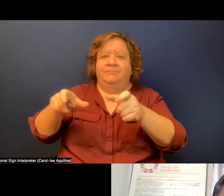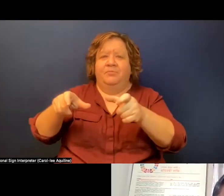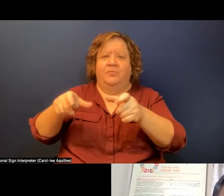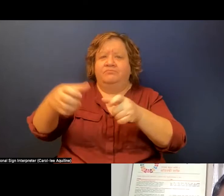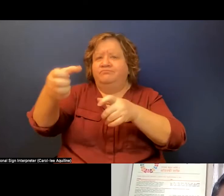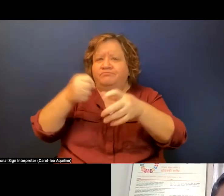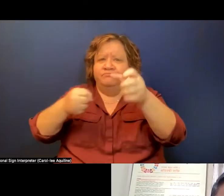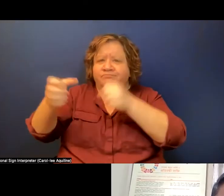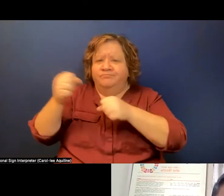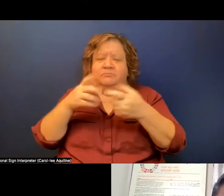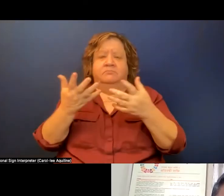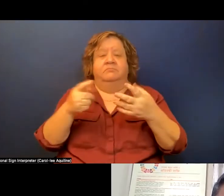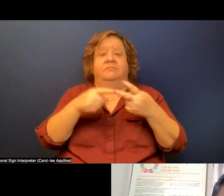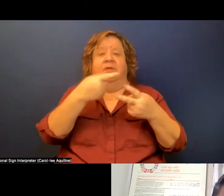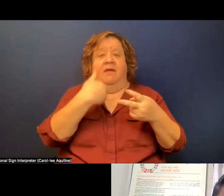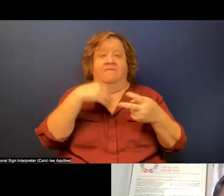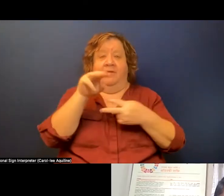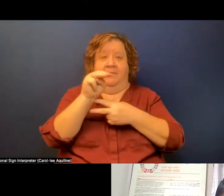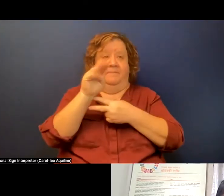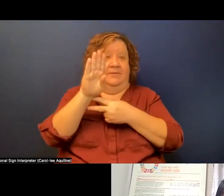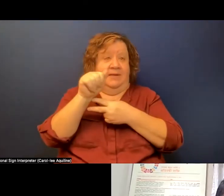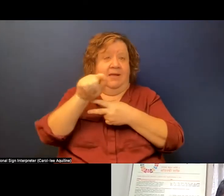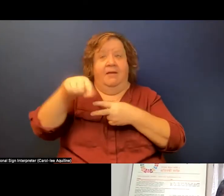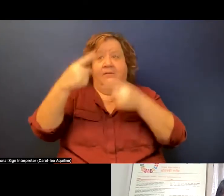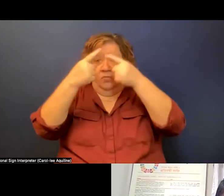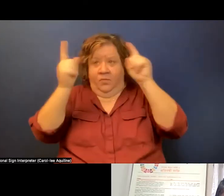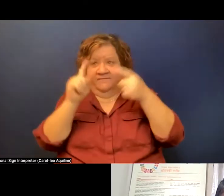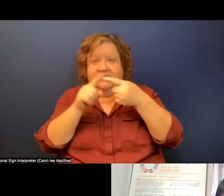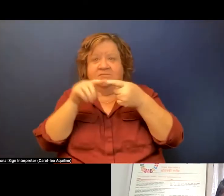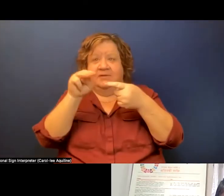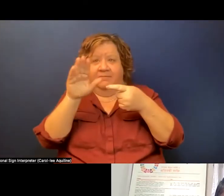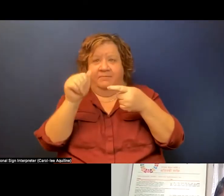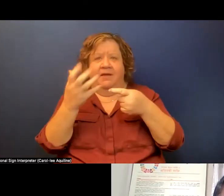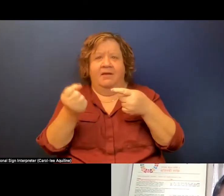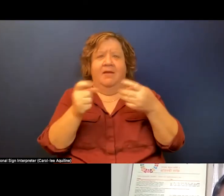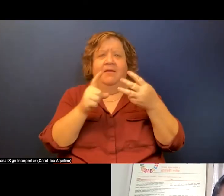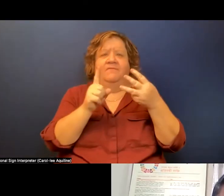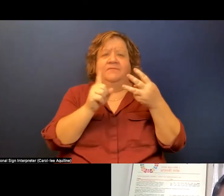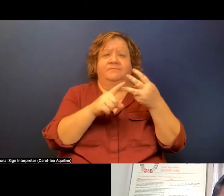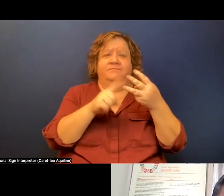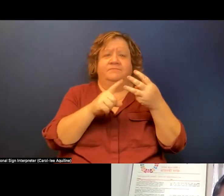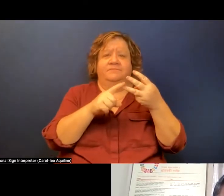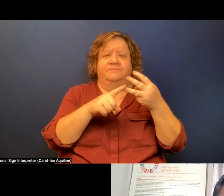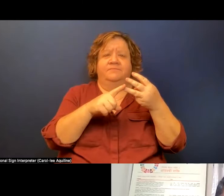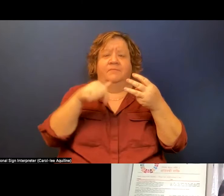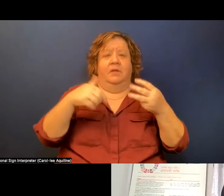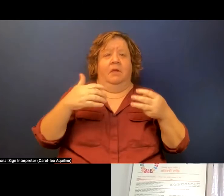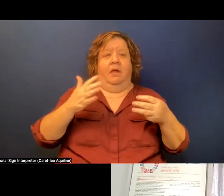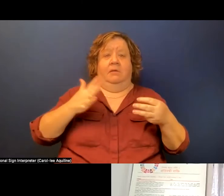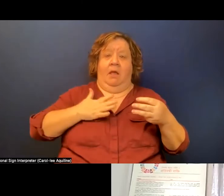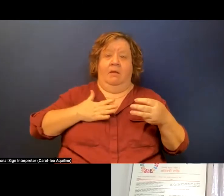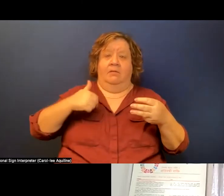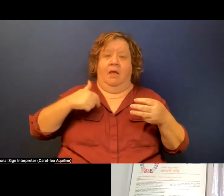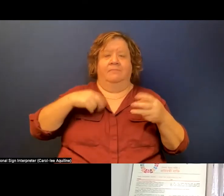of Bangladesh, and CBR and International Development at the Queen's University, Canada. So Albert is going to talk about